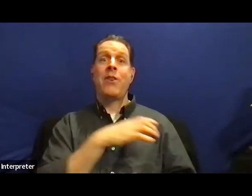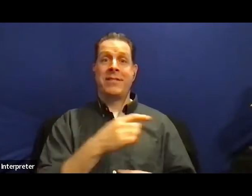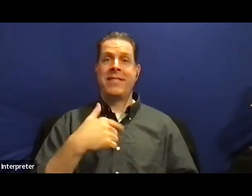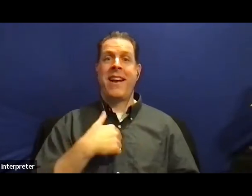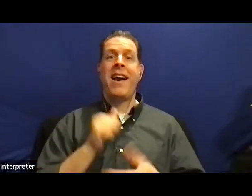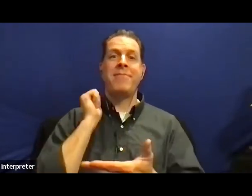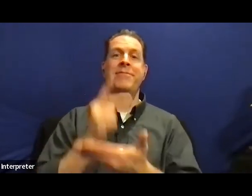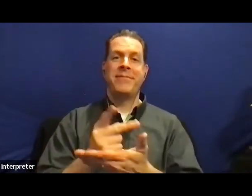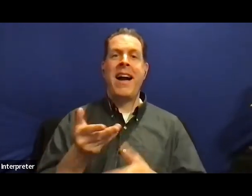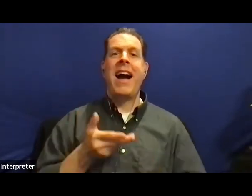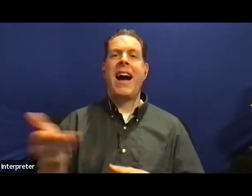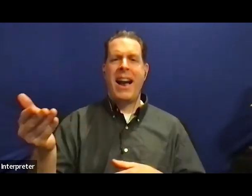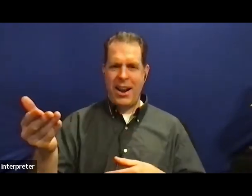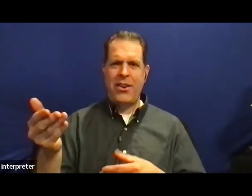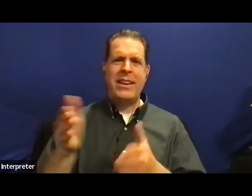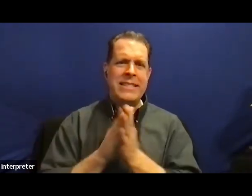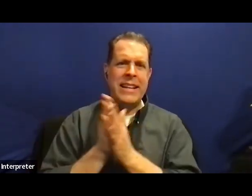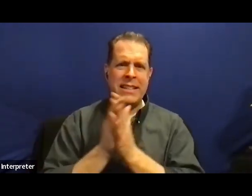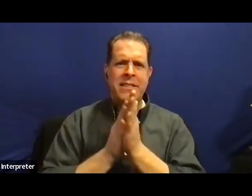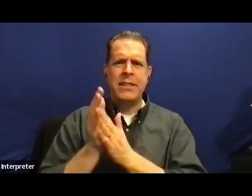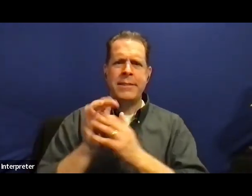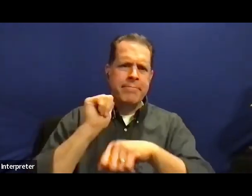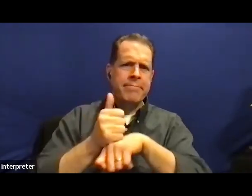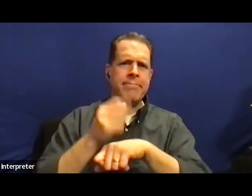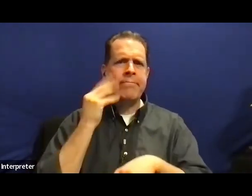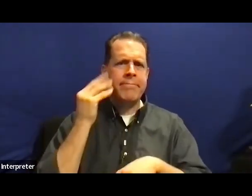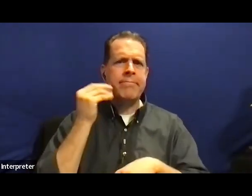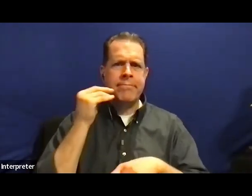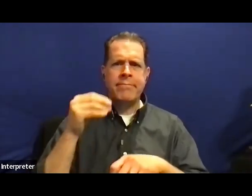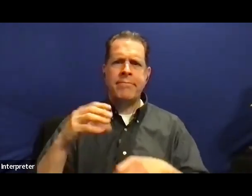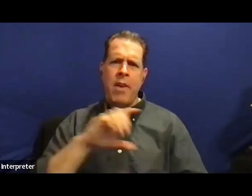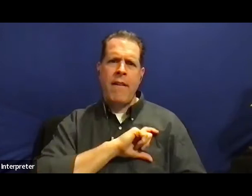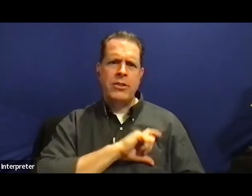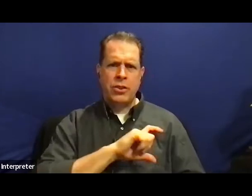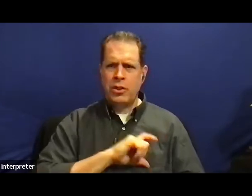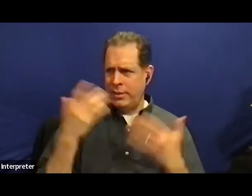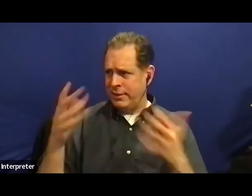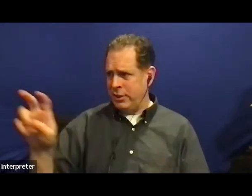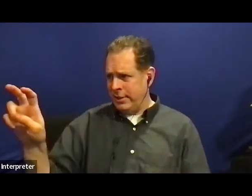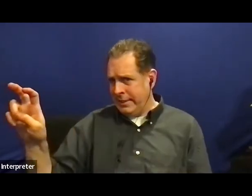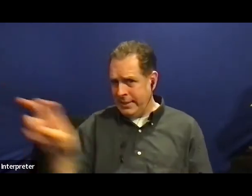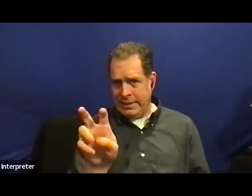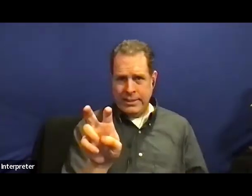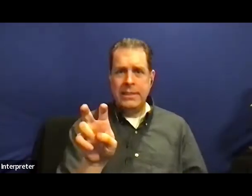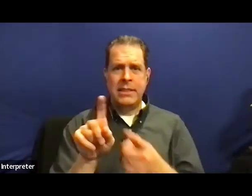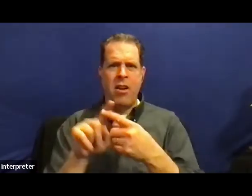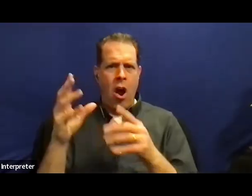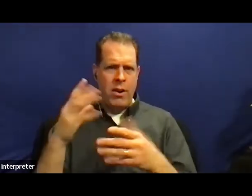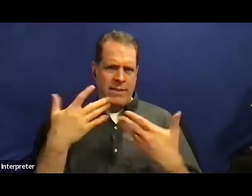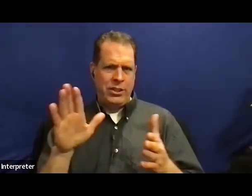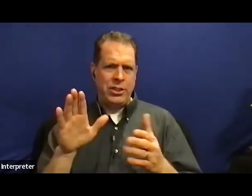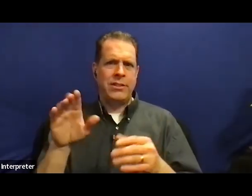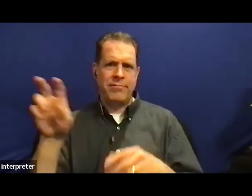hiring incentives for experienced lateral officers who have already completed the basic academy training and can move